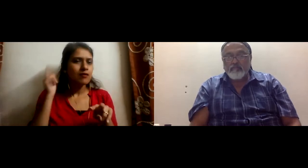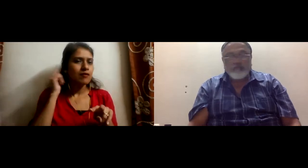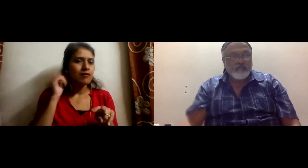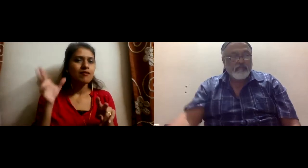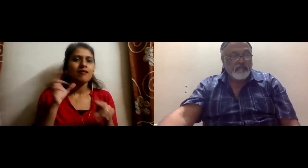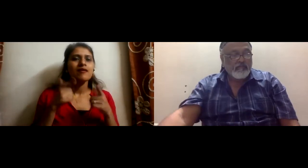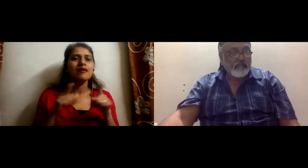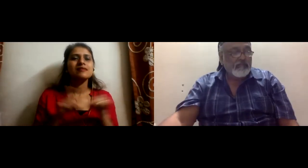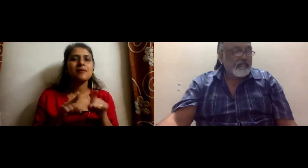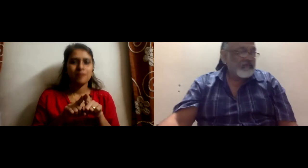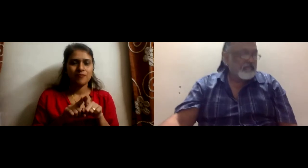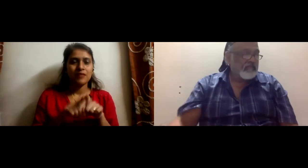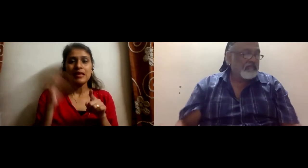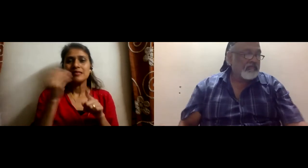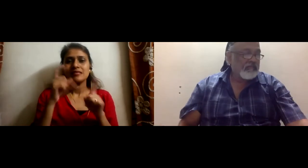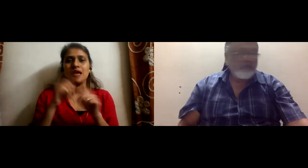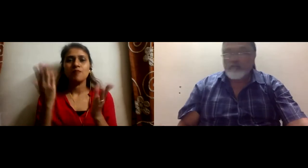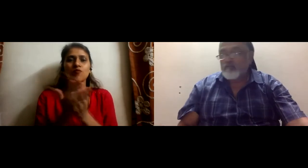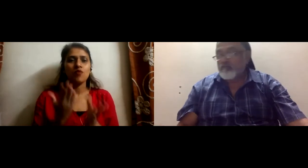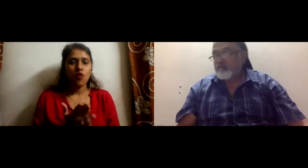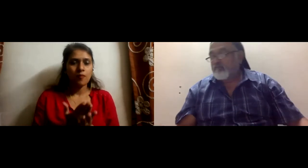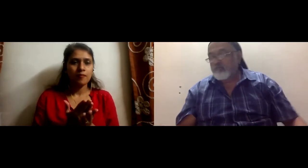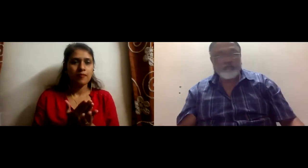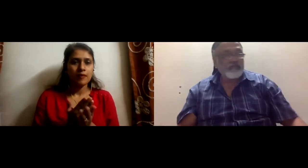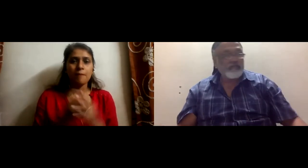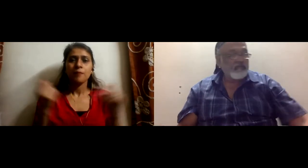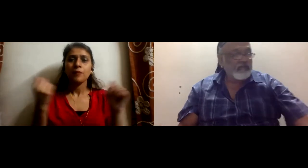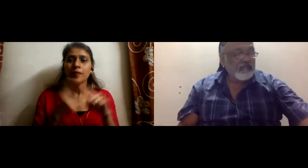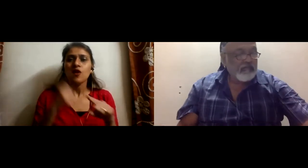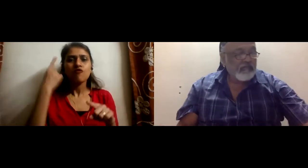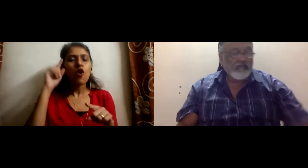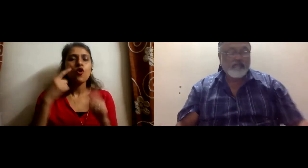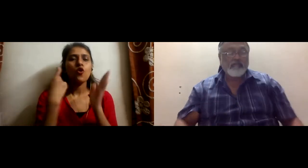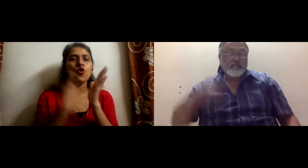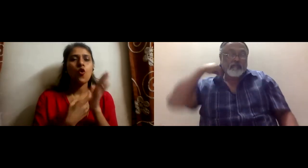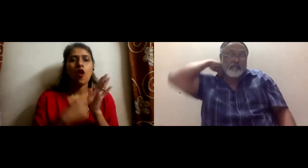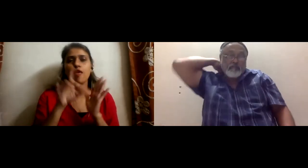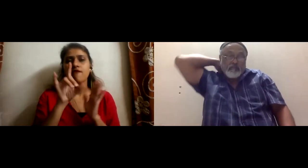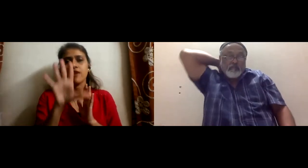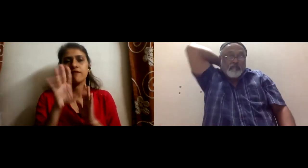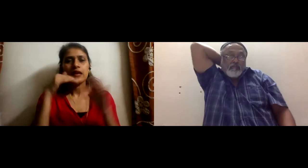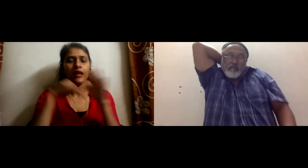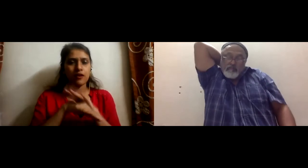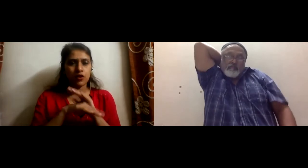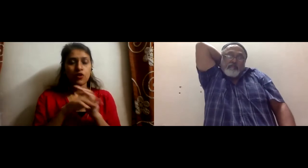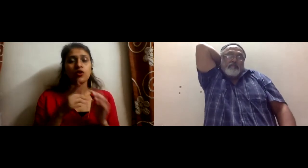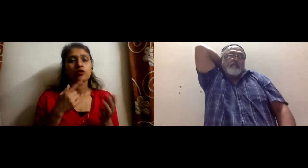that are compliant to Rule 15 of RPWD Rules 2017. So they are